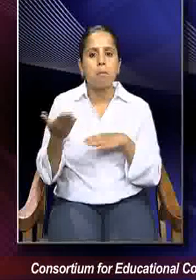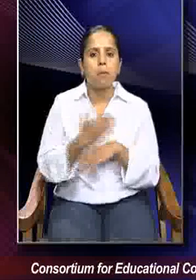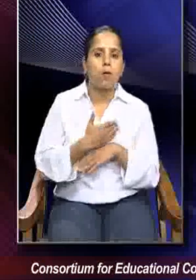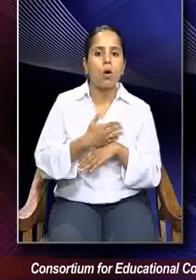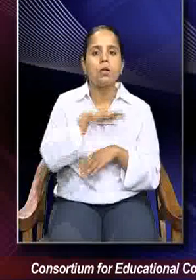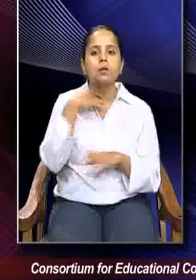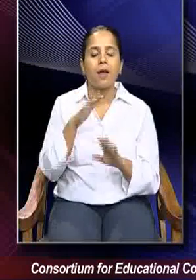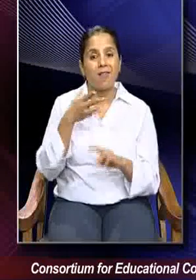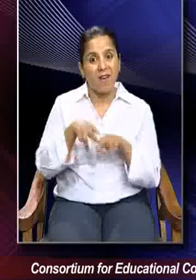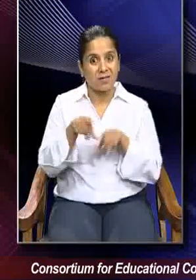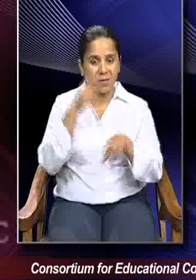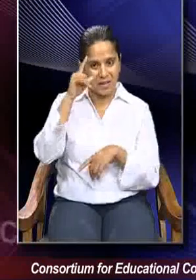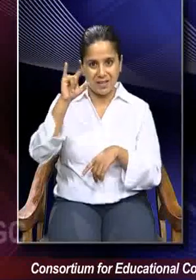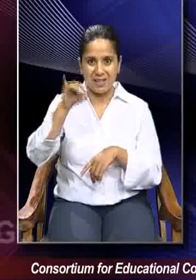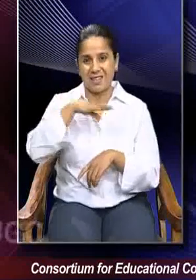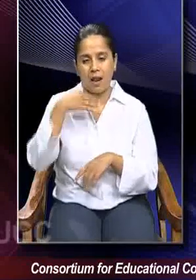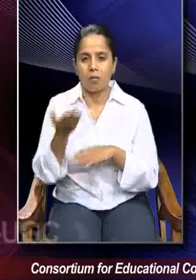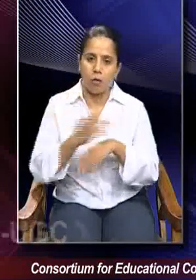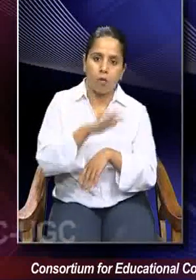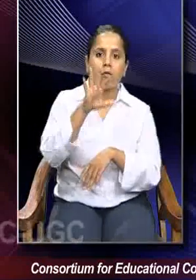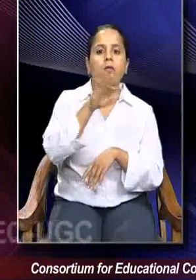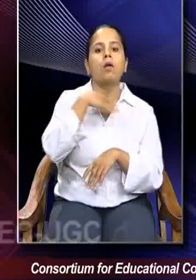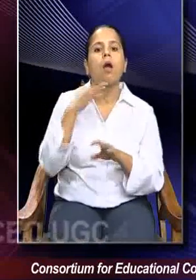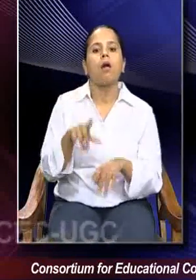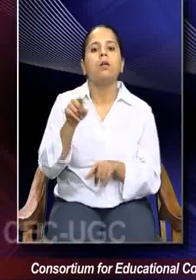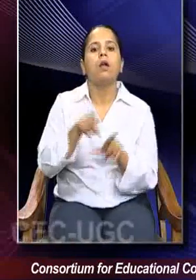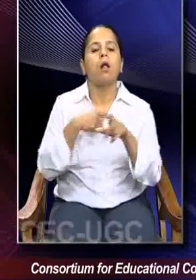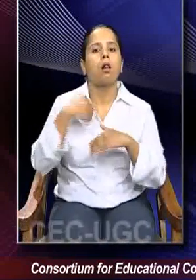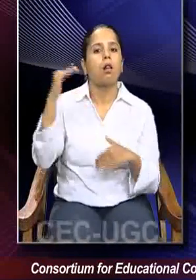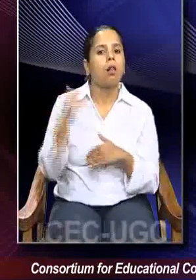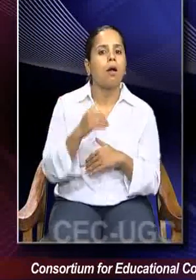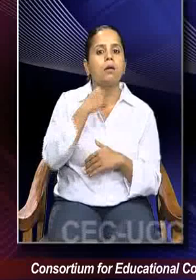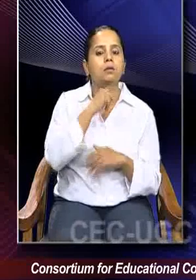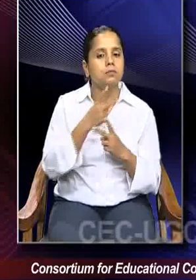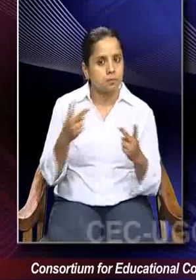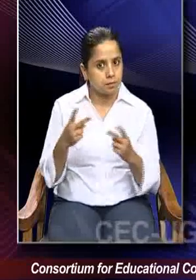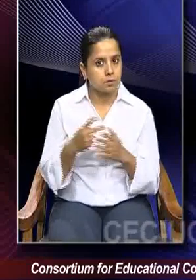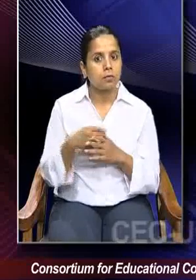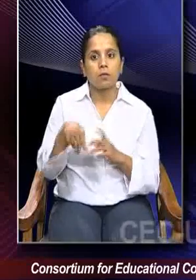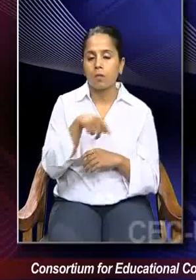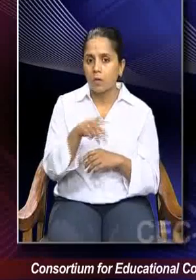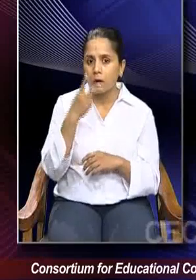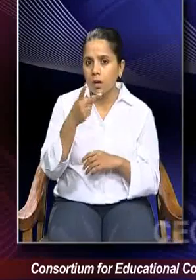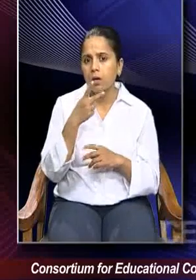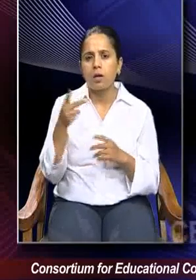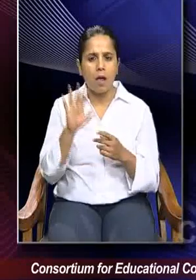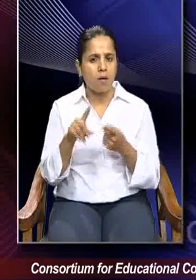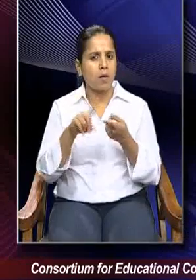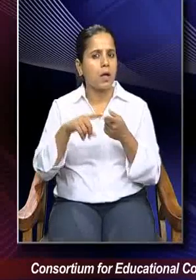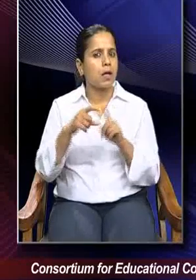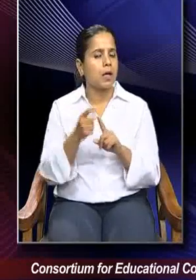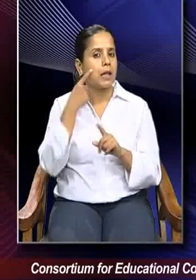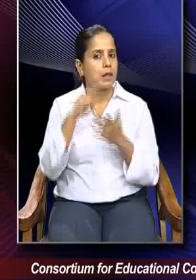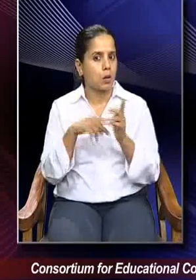pollution. 43 most affected districts in India are from Indo-Gangetic Plain, which